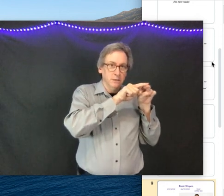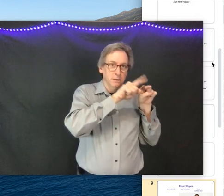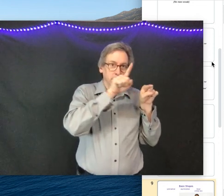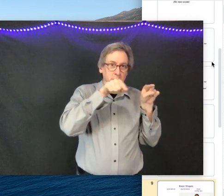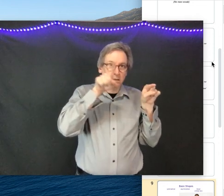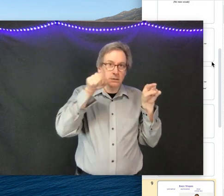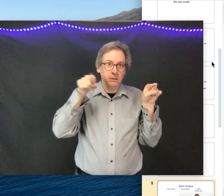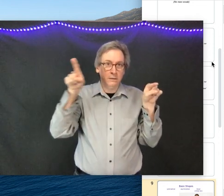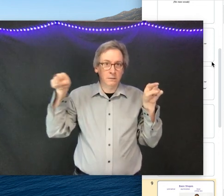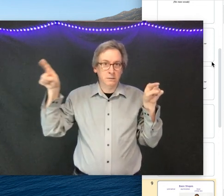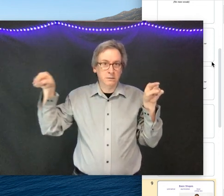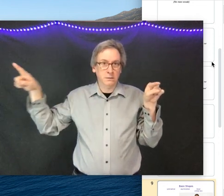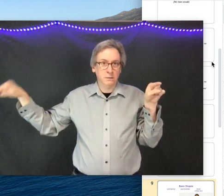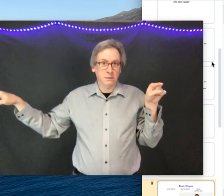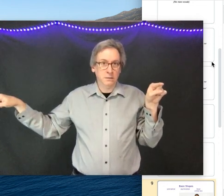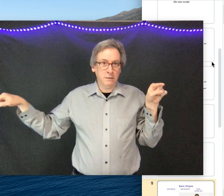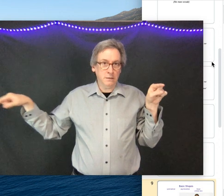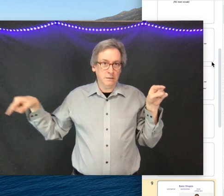be